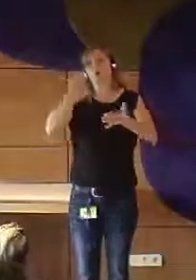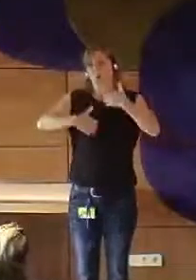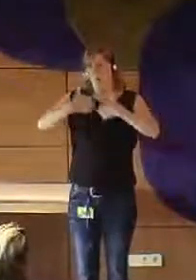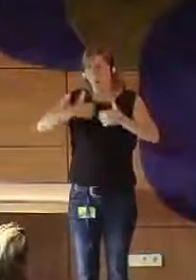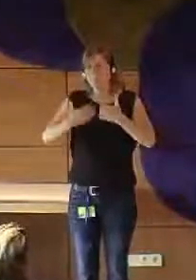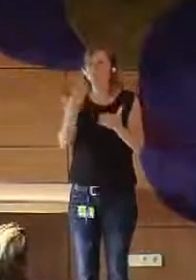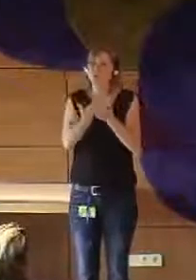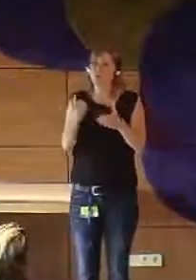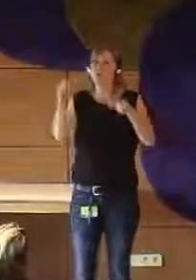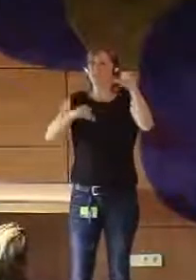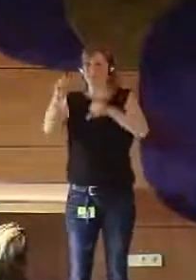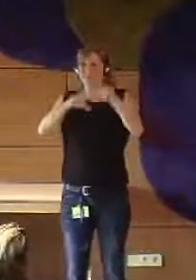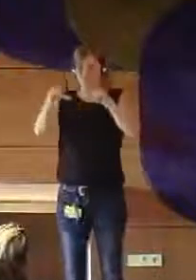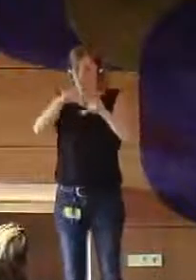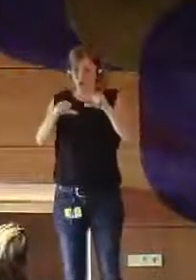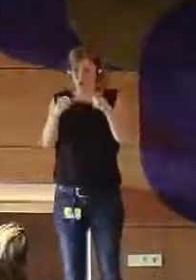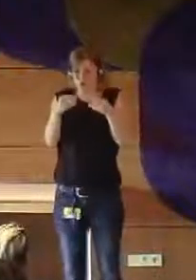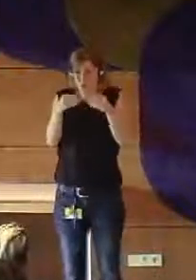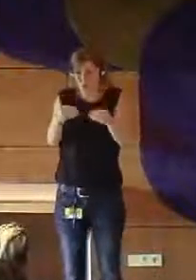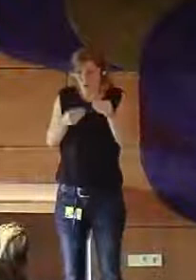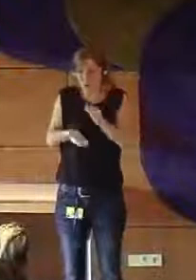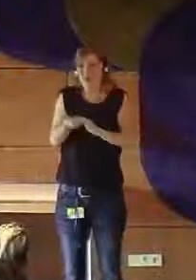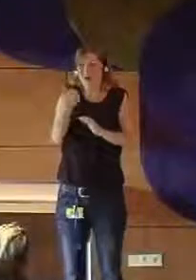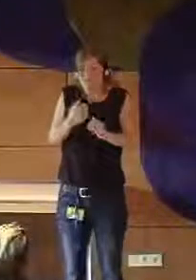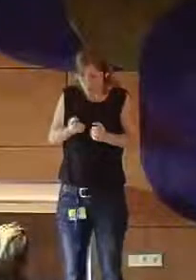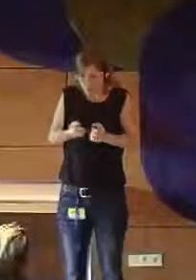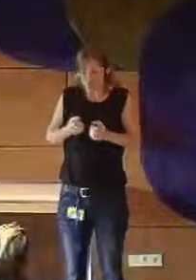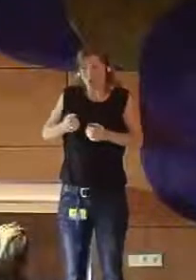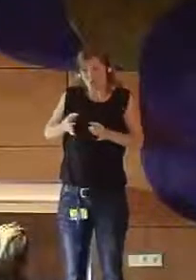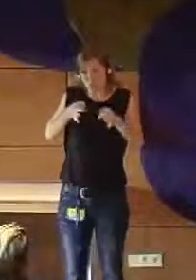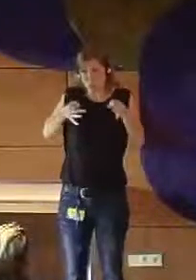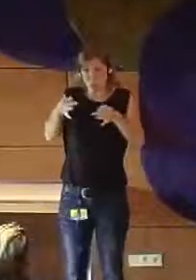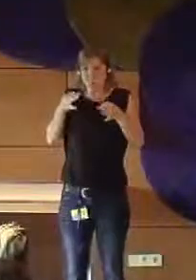blood, and it works at a different part of the body.